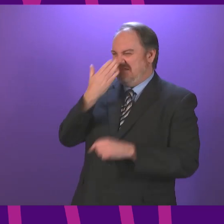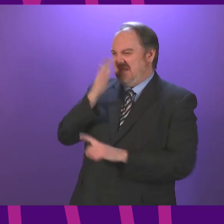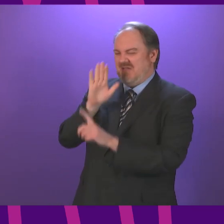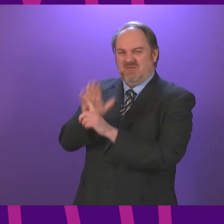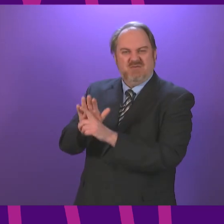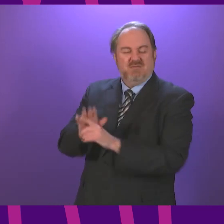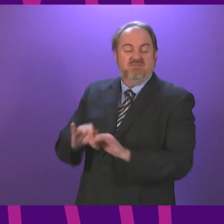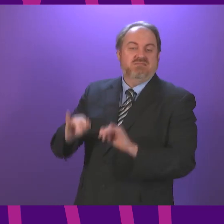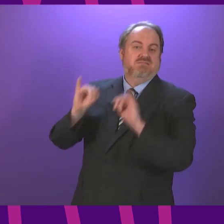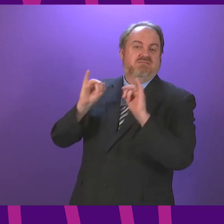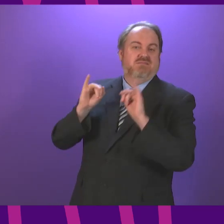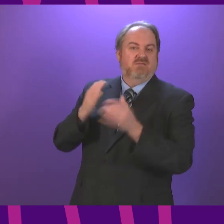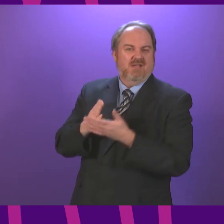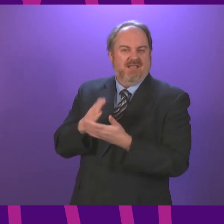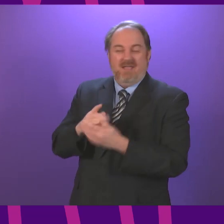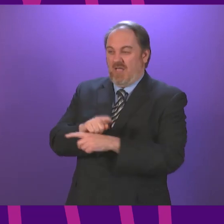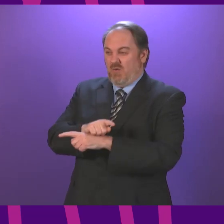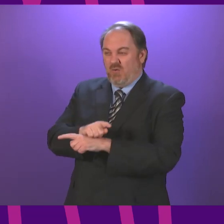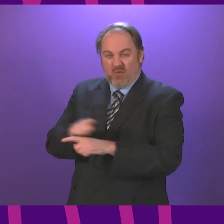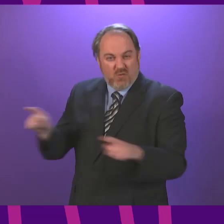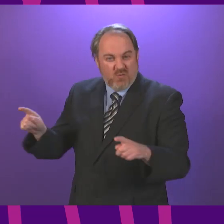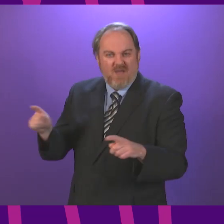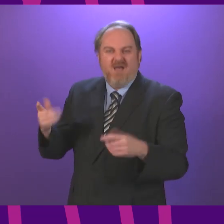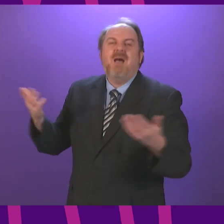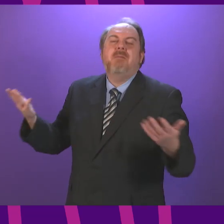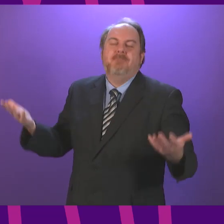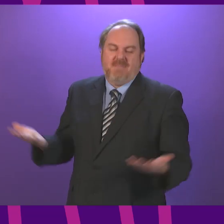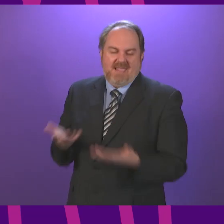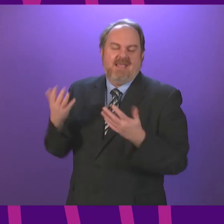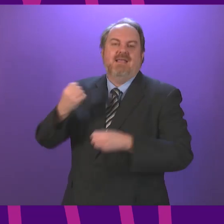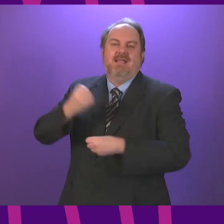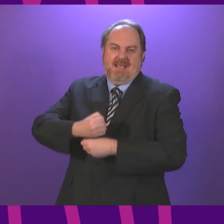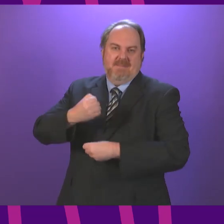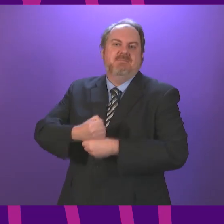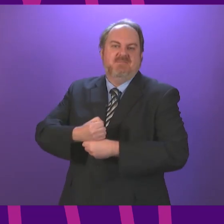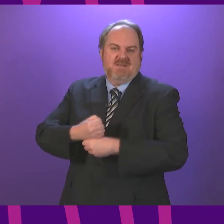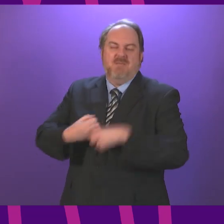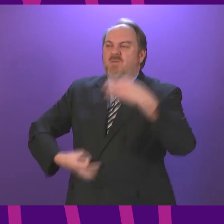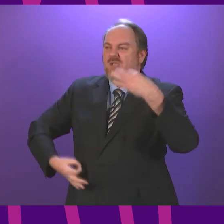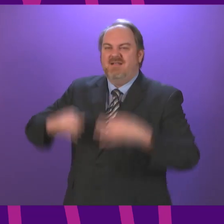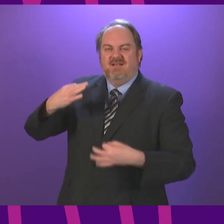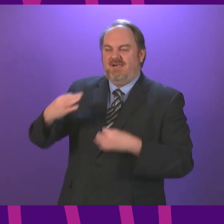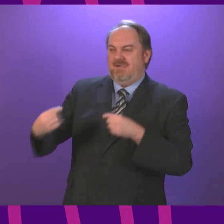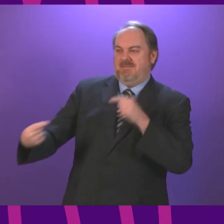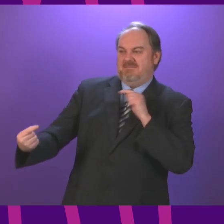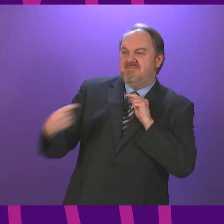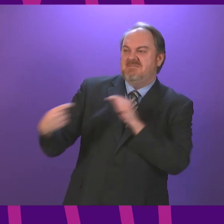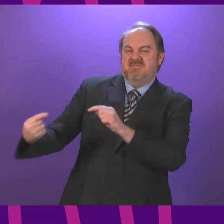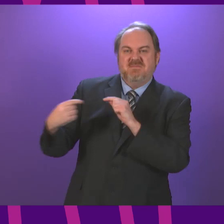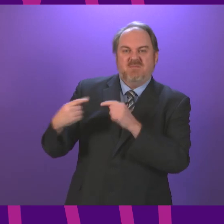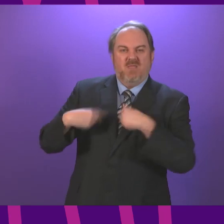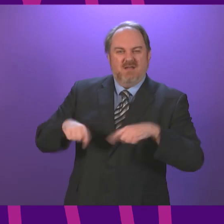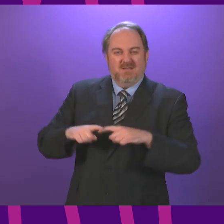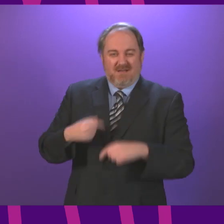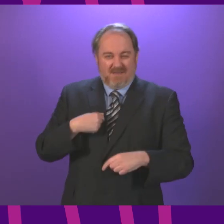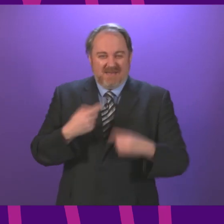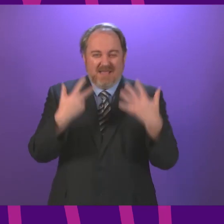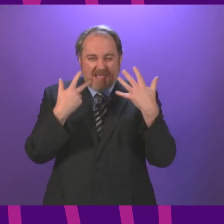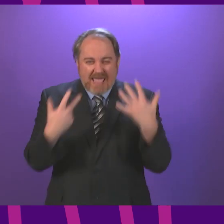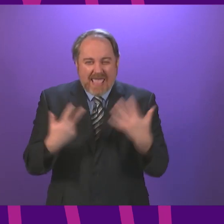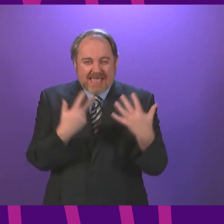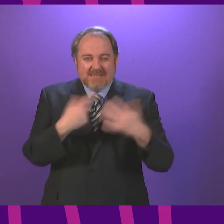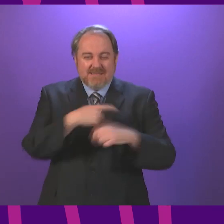any help from me, that they are indeed playing political games. So while they do that, I say again, eight hours of